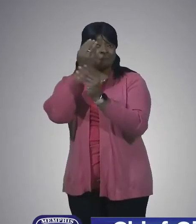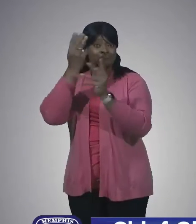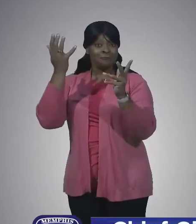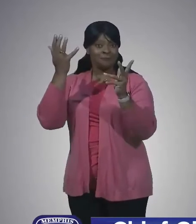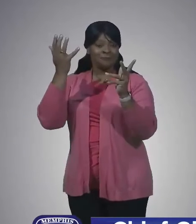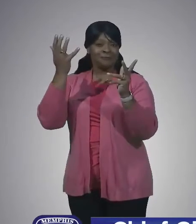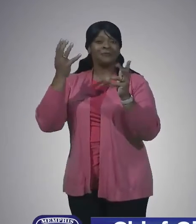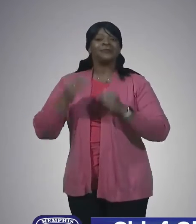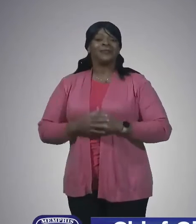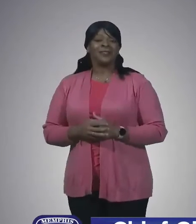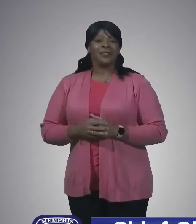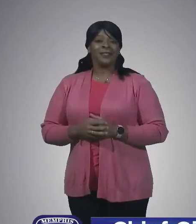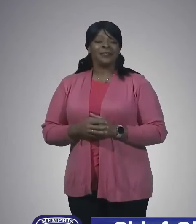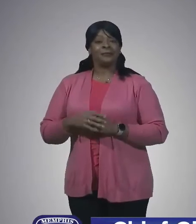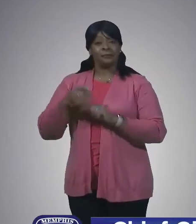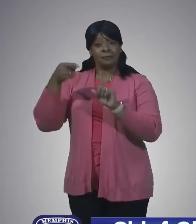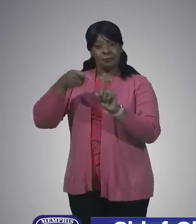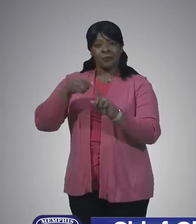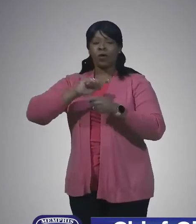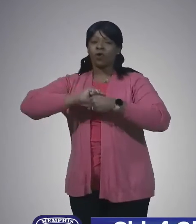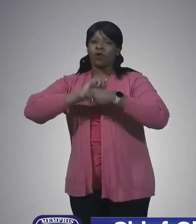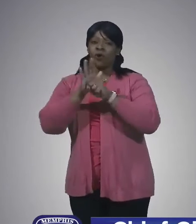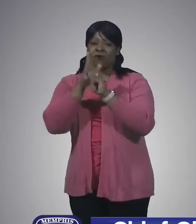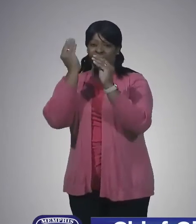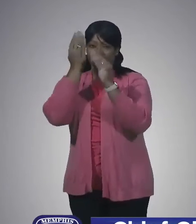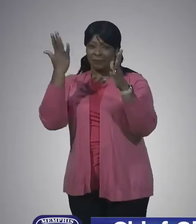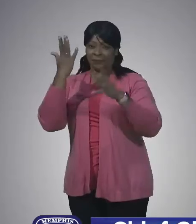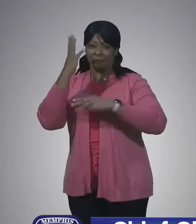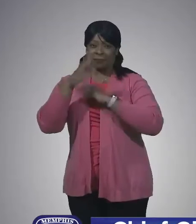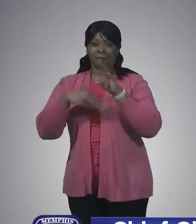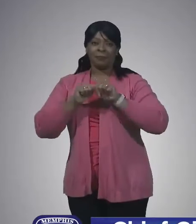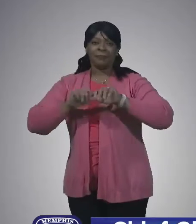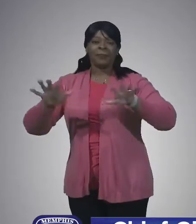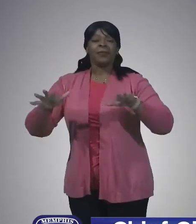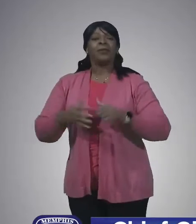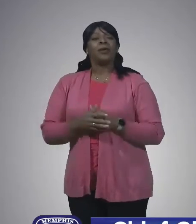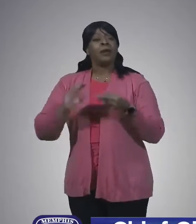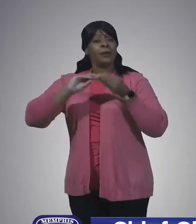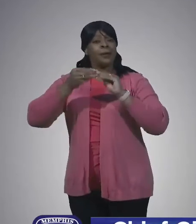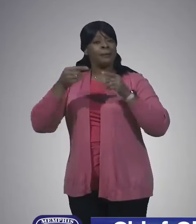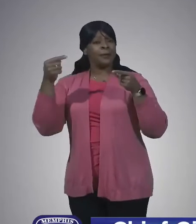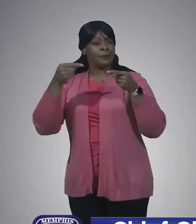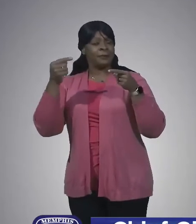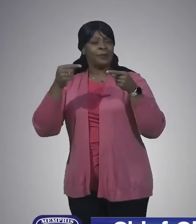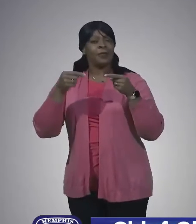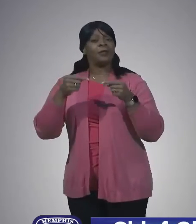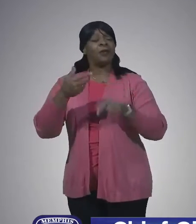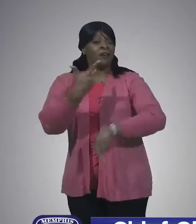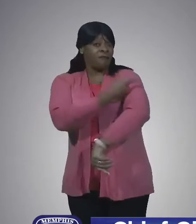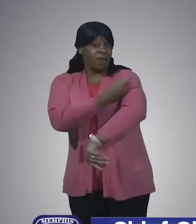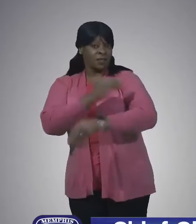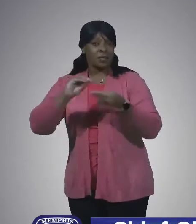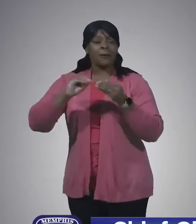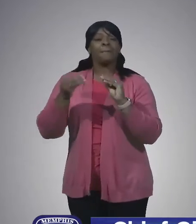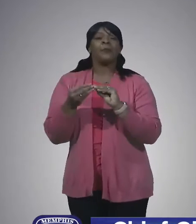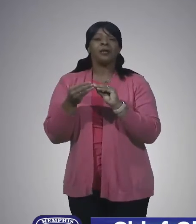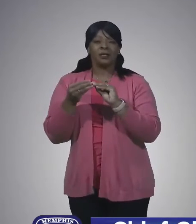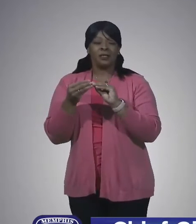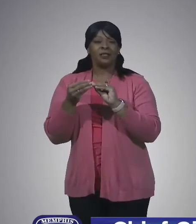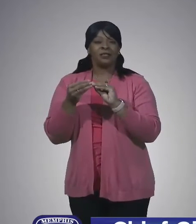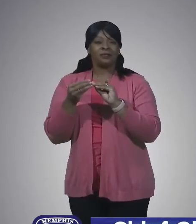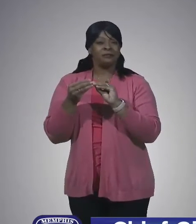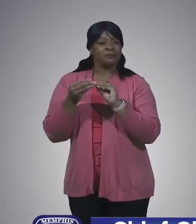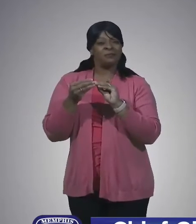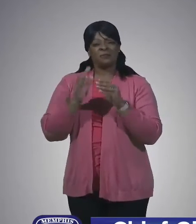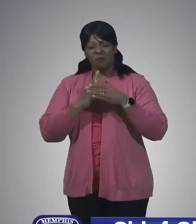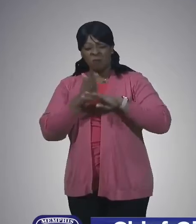press conference regarding the COVID epidemic. Start off with just a little bit of the numbers. Our vaccine numbers, at least a